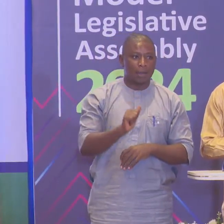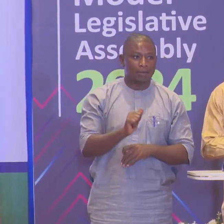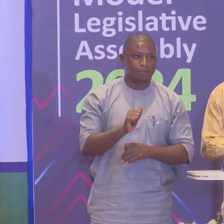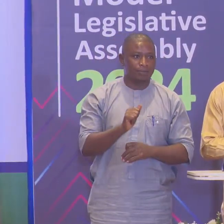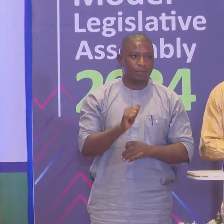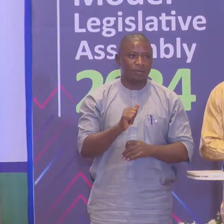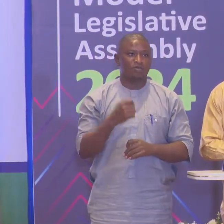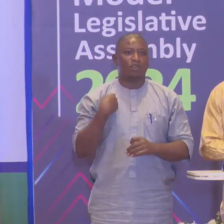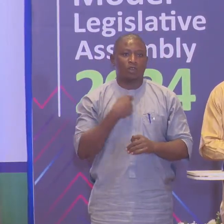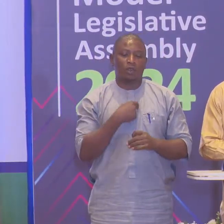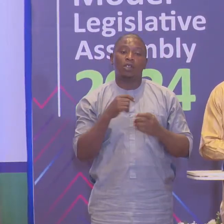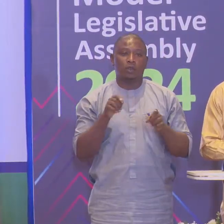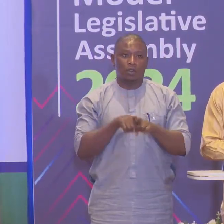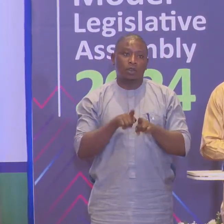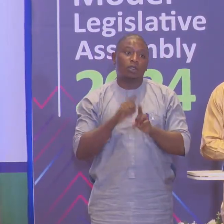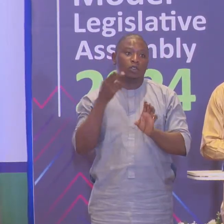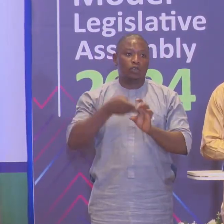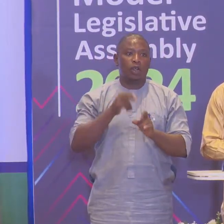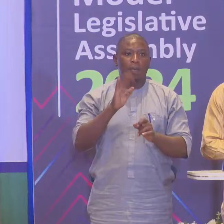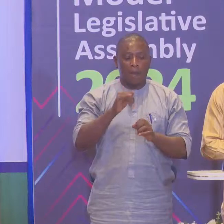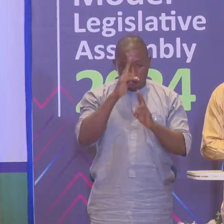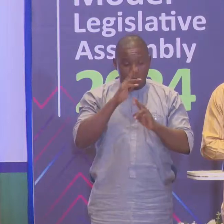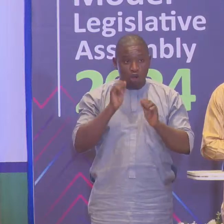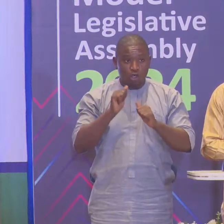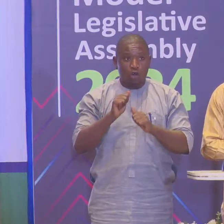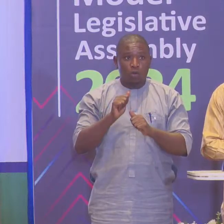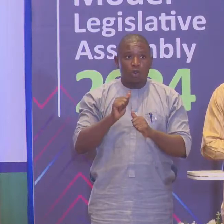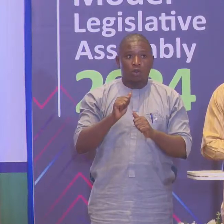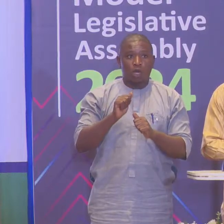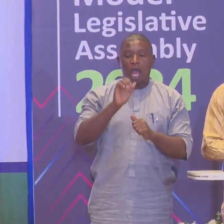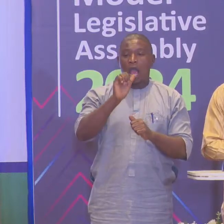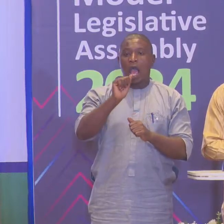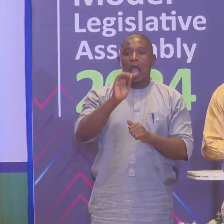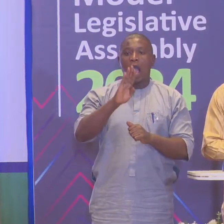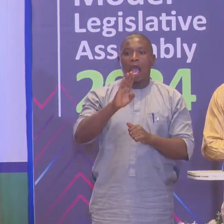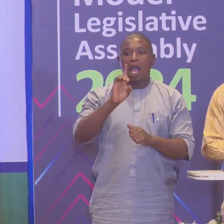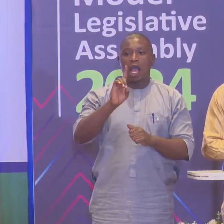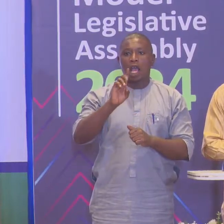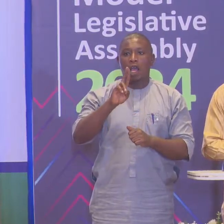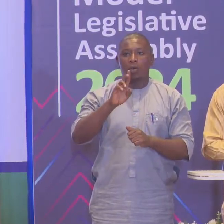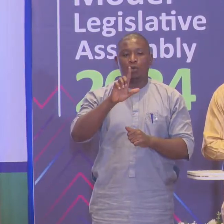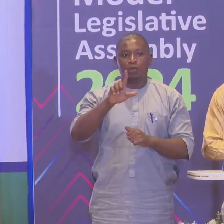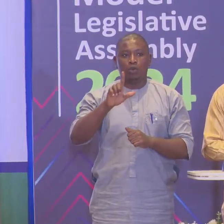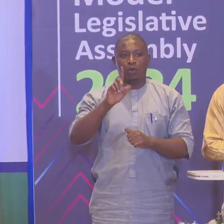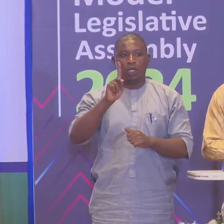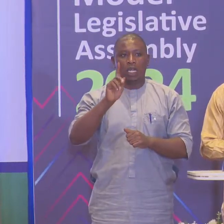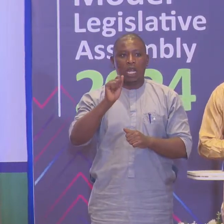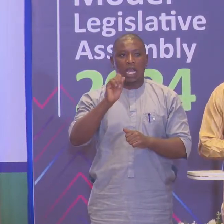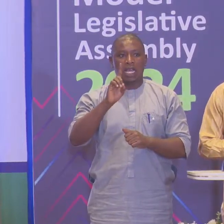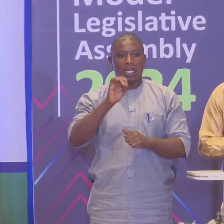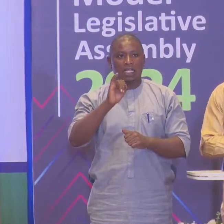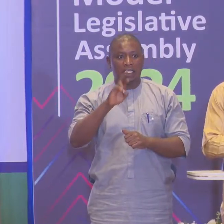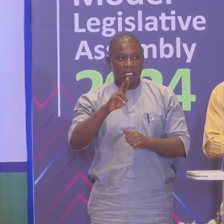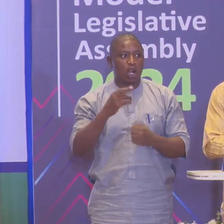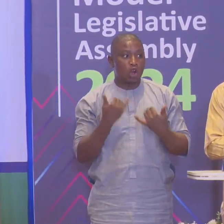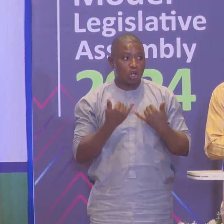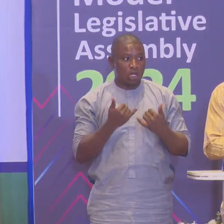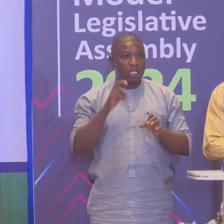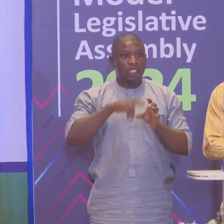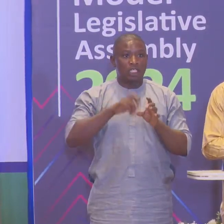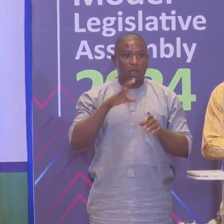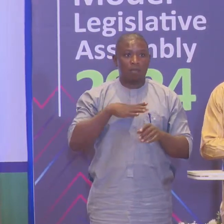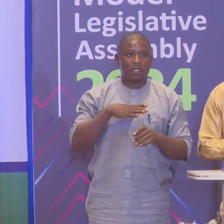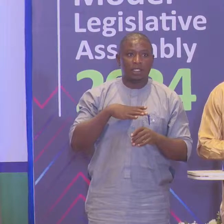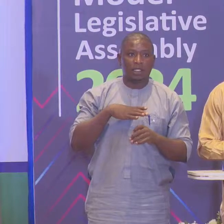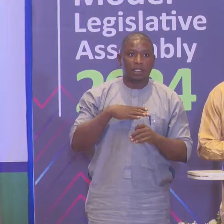We've been also joined by Honorable Abdul Qadir Umar Deu, former lawmaker in Bauchi State and currently Chairman Kirfi Local Government